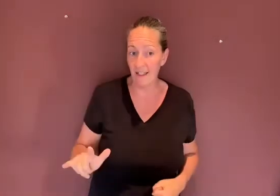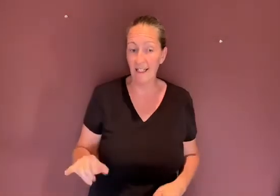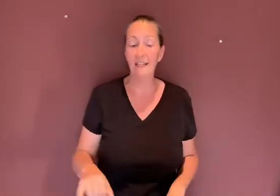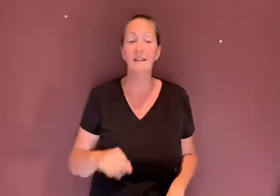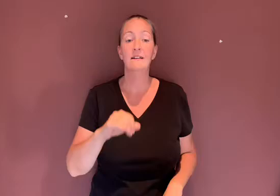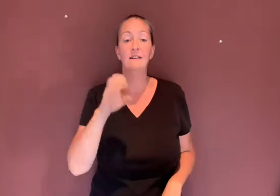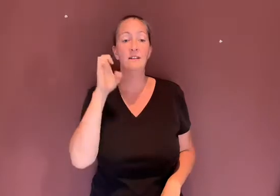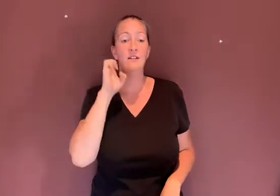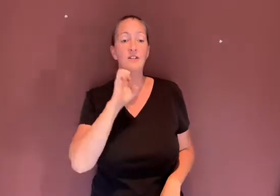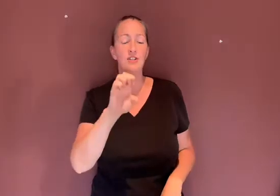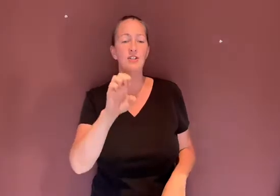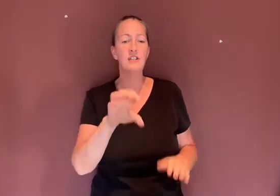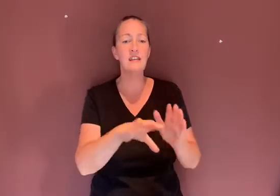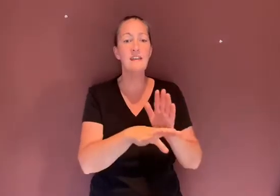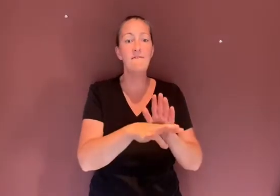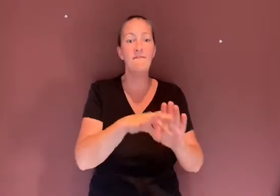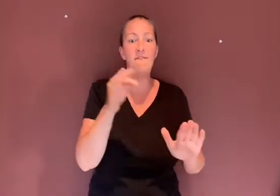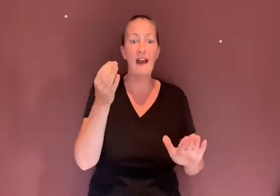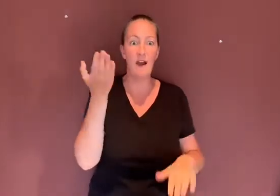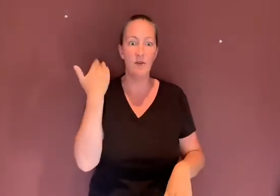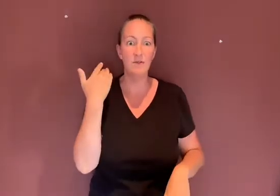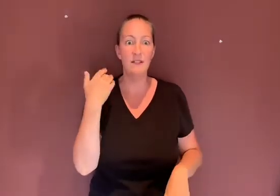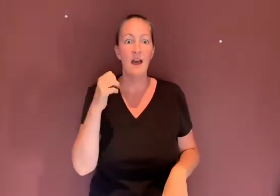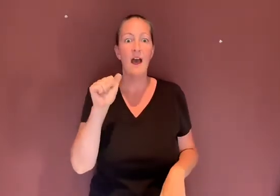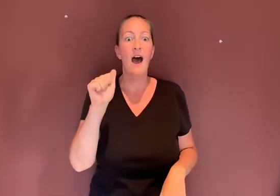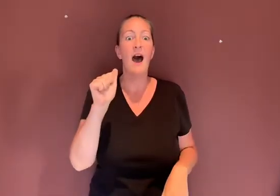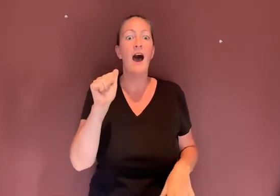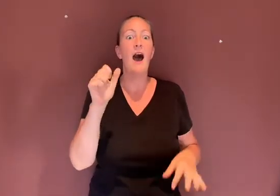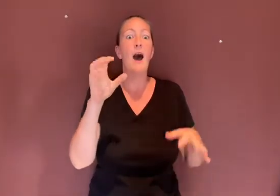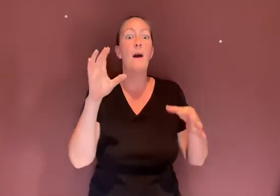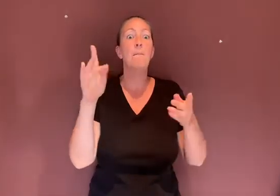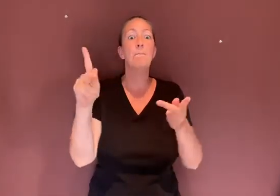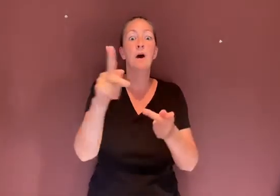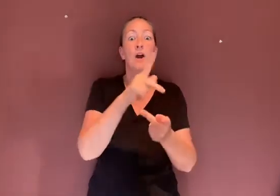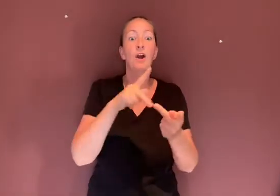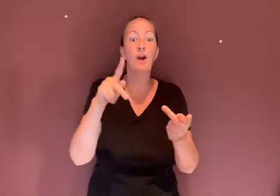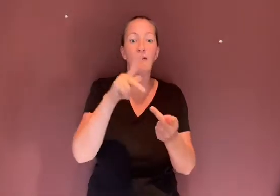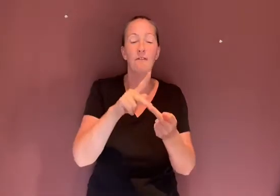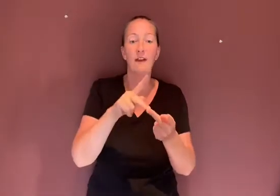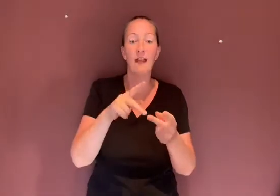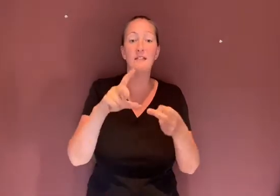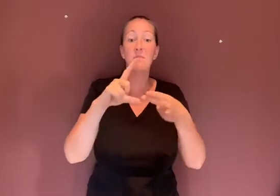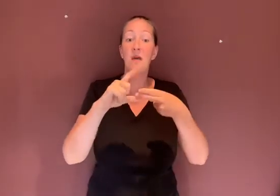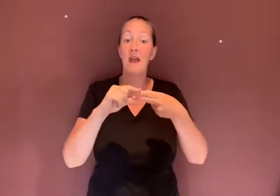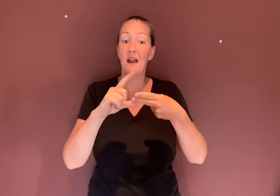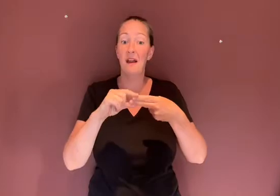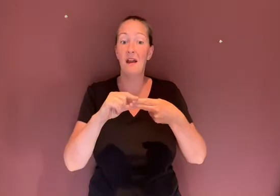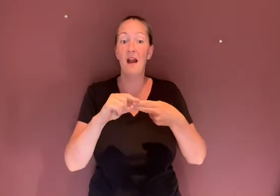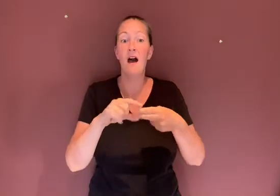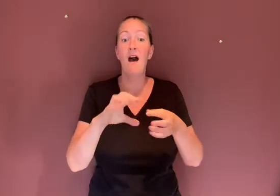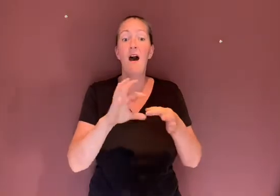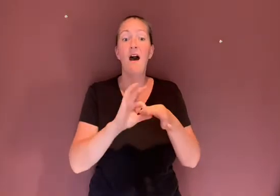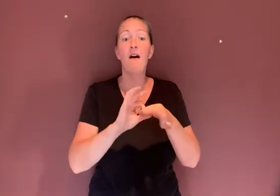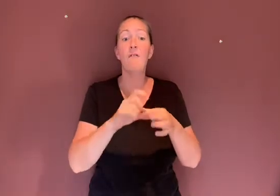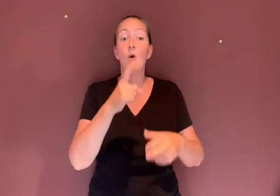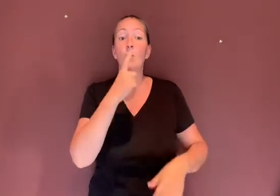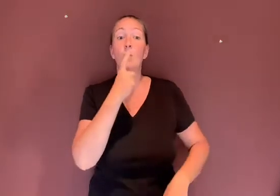Finally, she found a perfect pair of